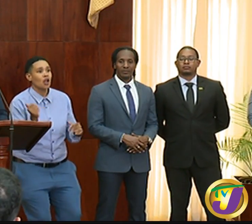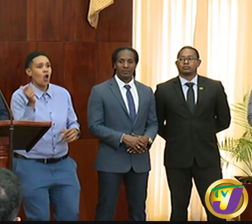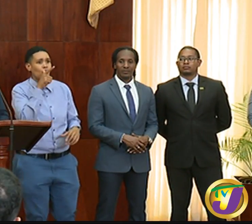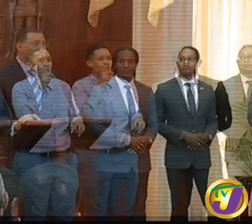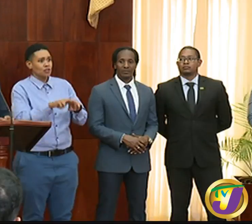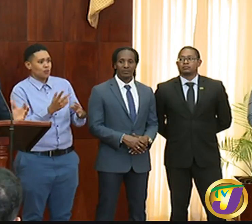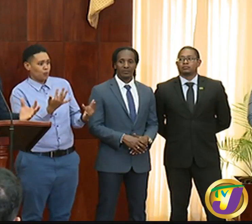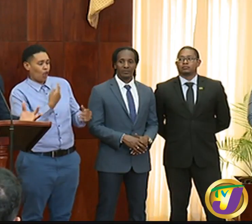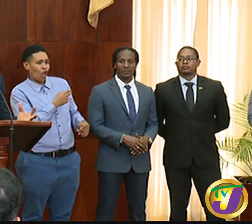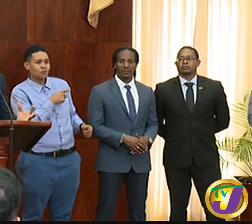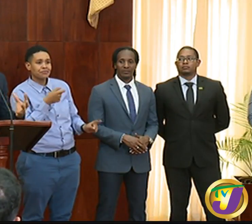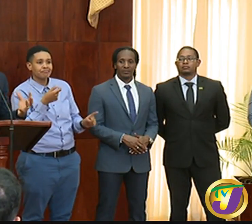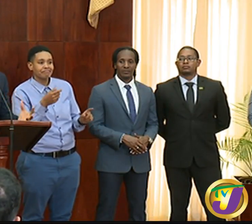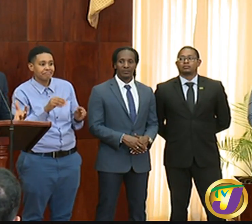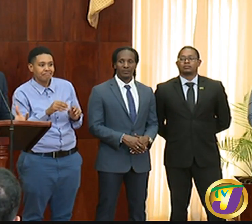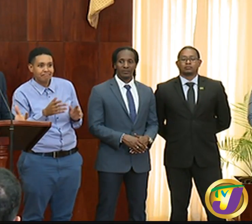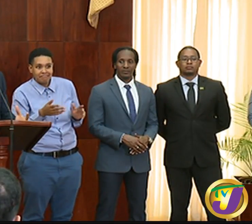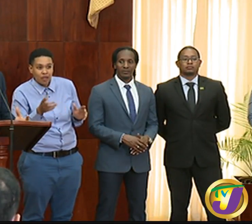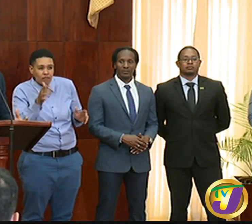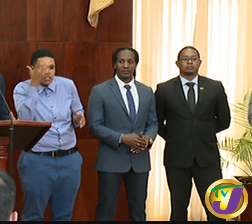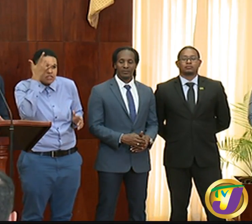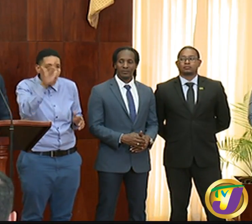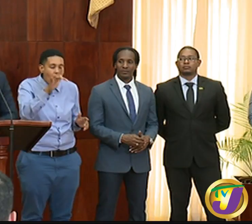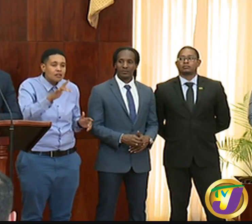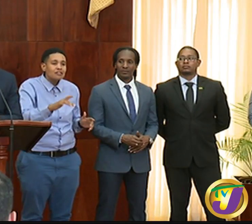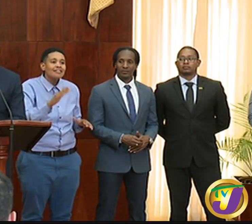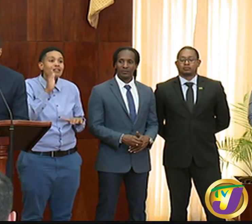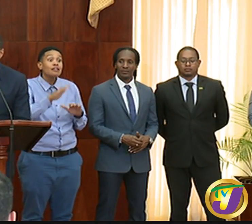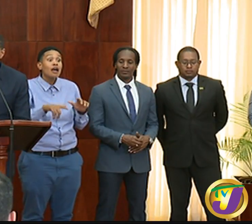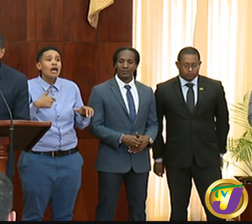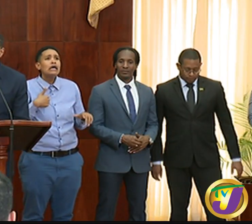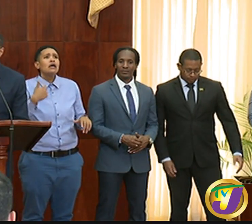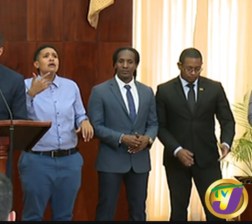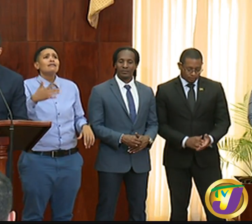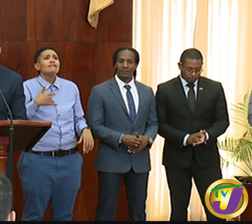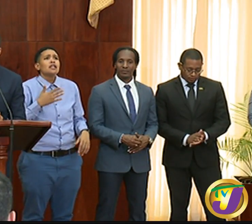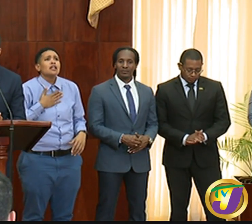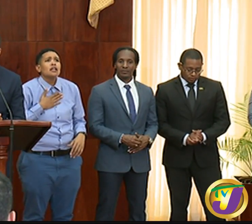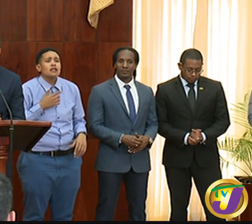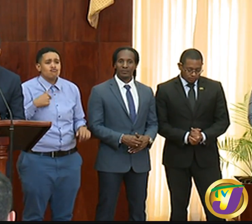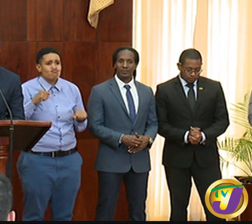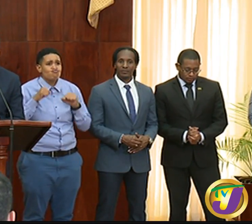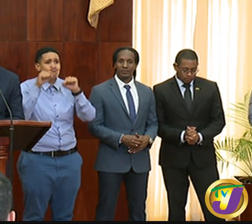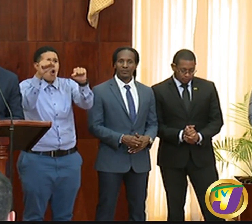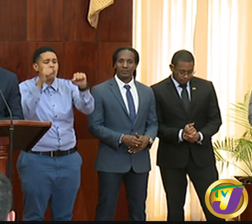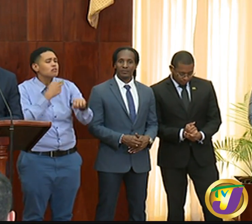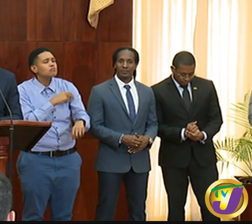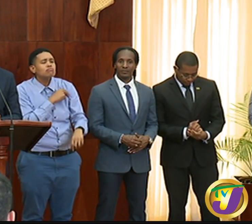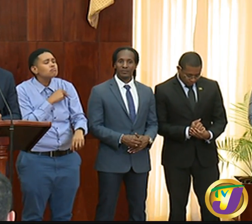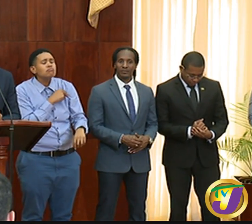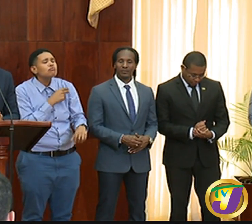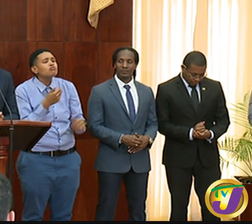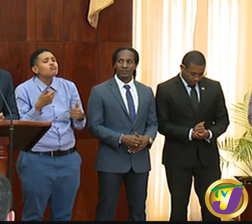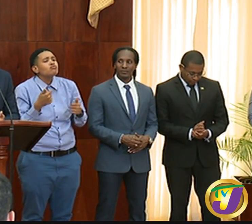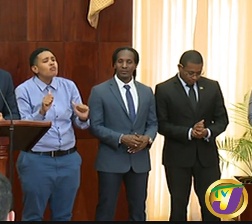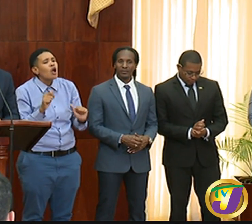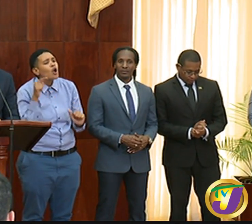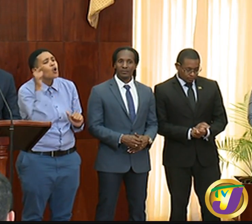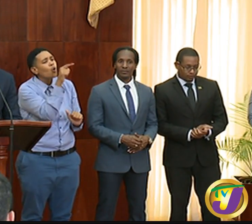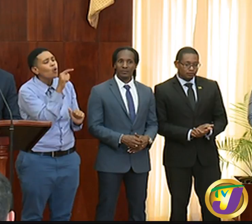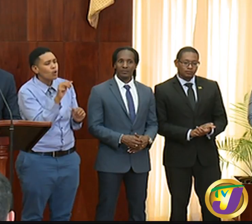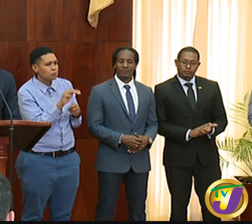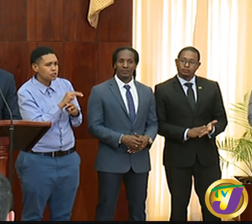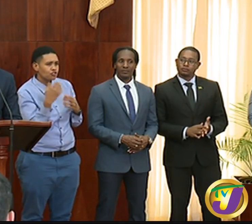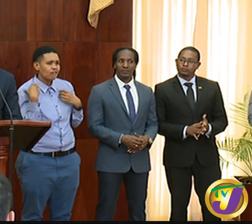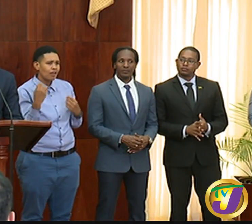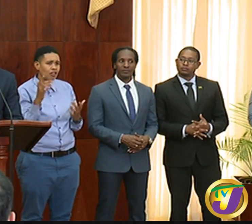that waiting area. So we have to be smart. So instead of running, try and get through to the Ministry of Health, let us